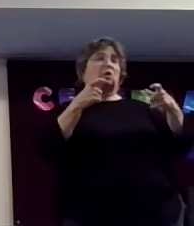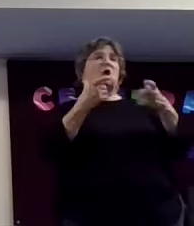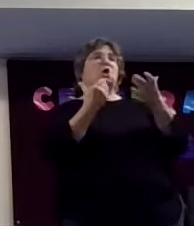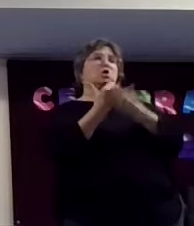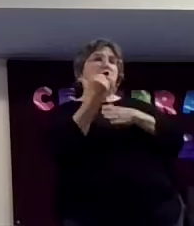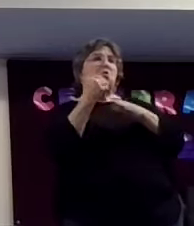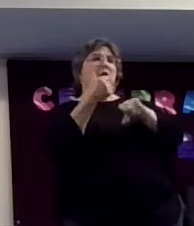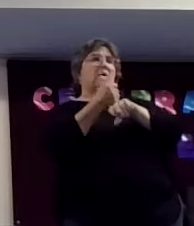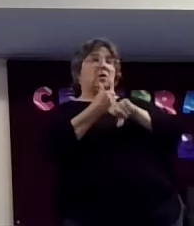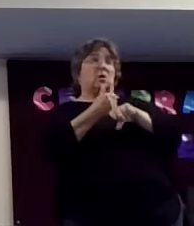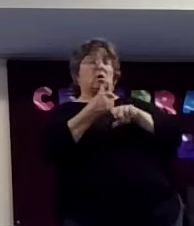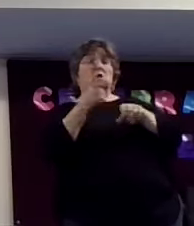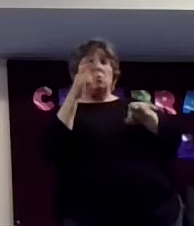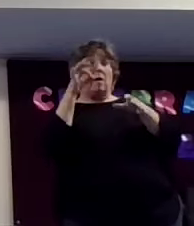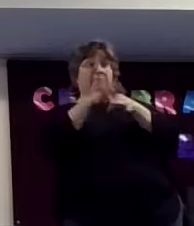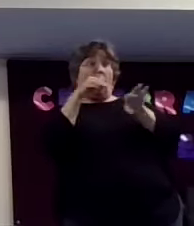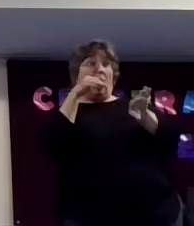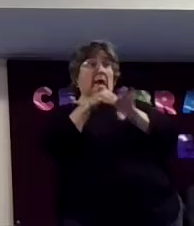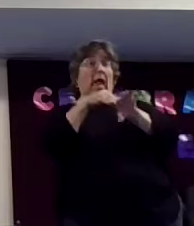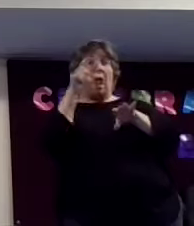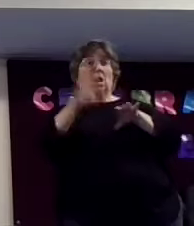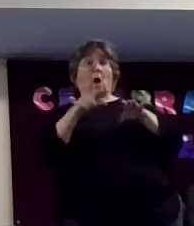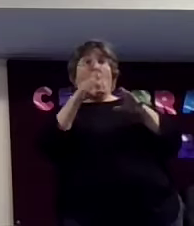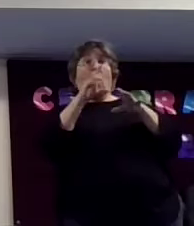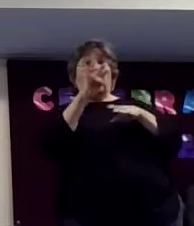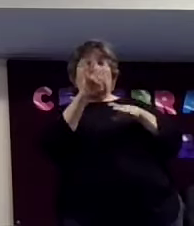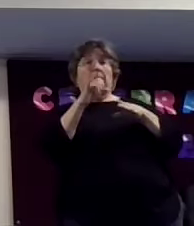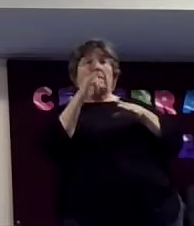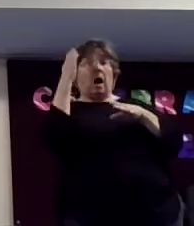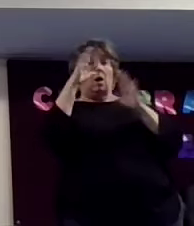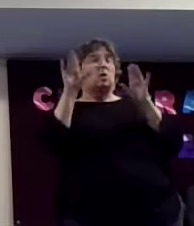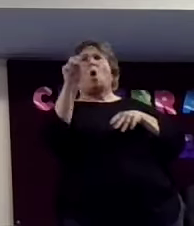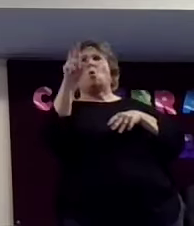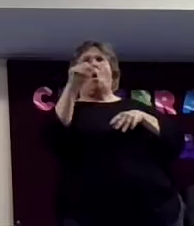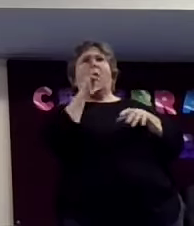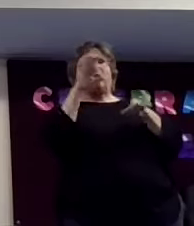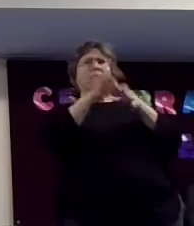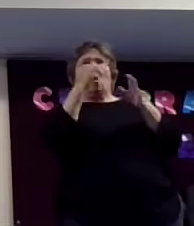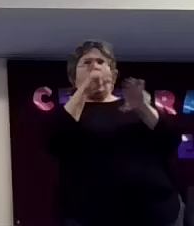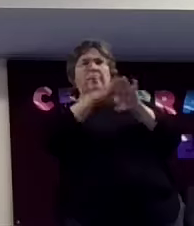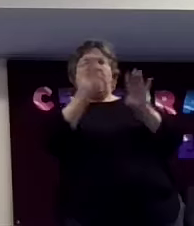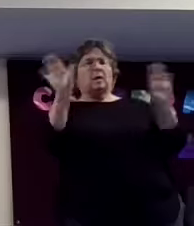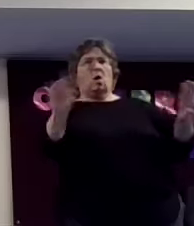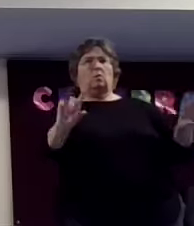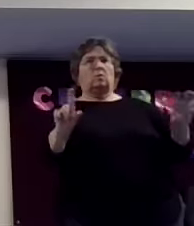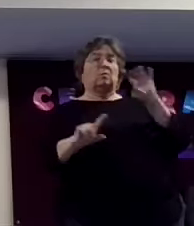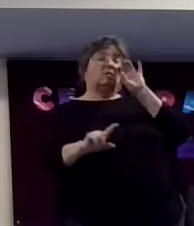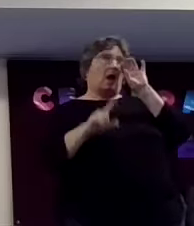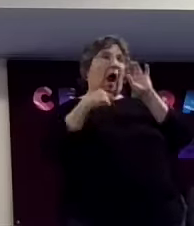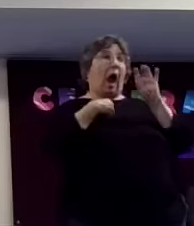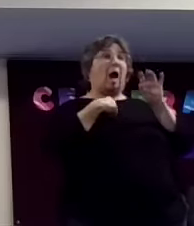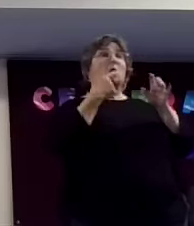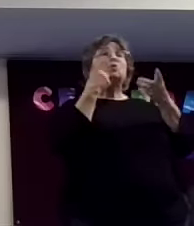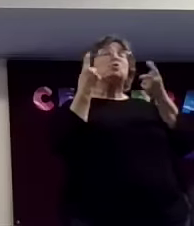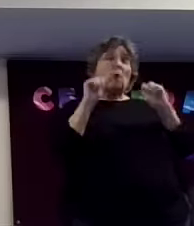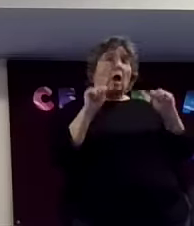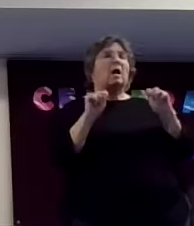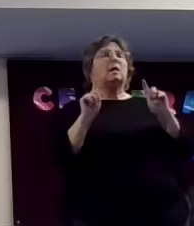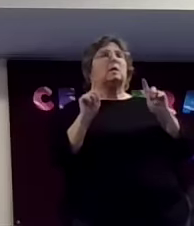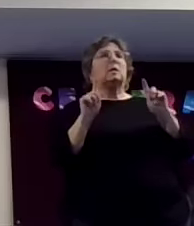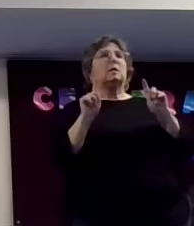new development. So you would vote against low income housing in the suburban areas? Oh, no, not by any means. I would just